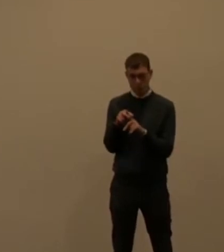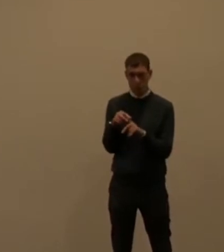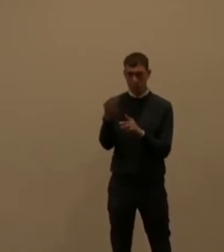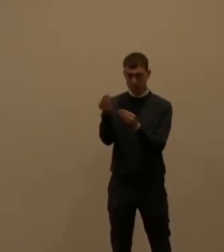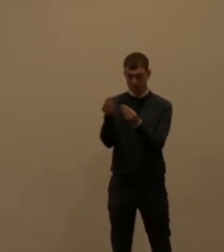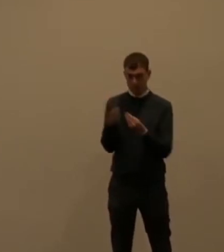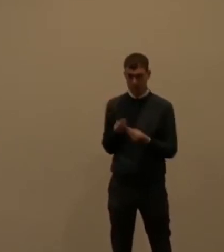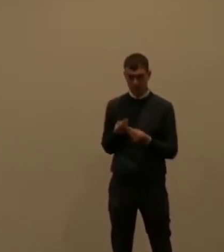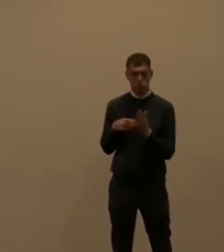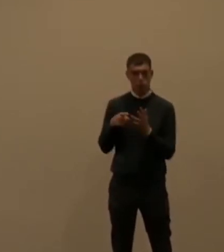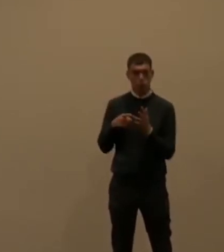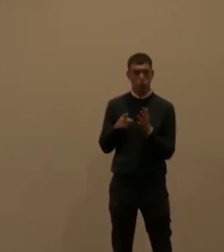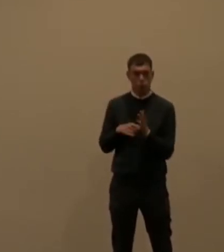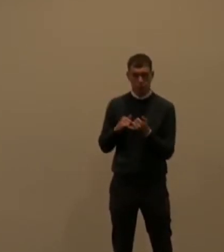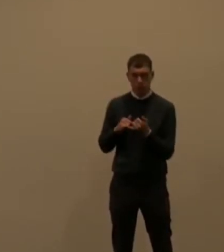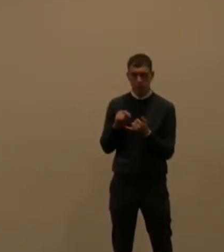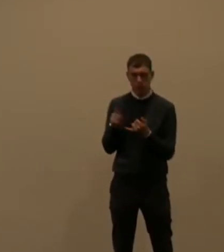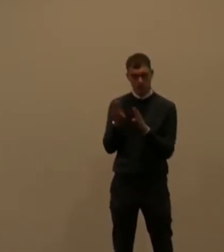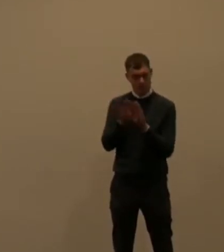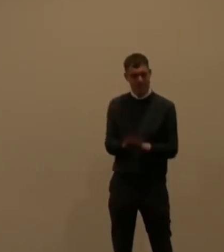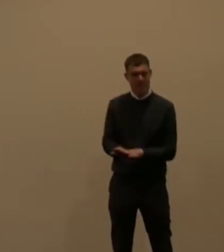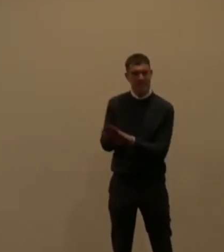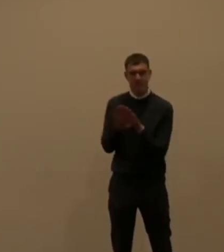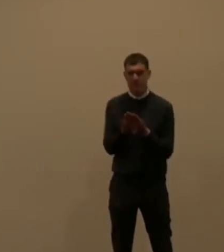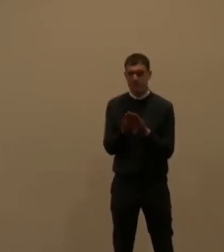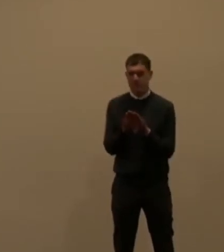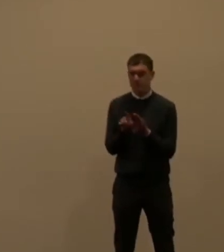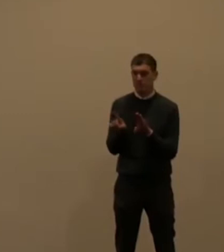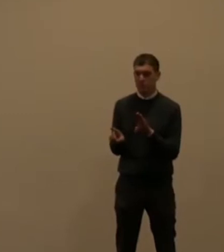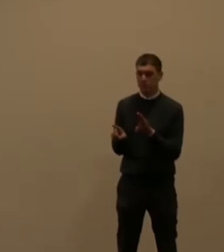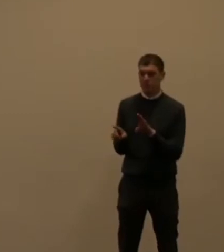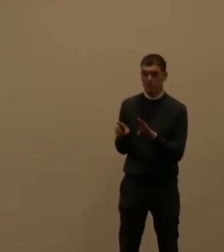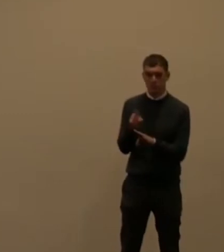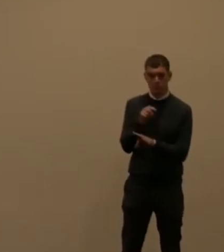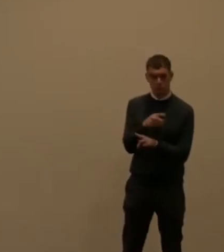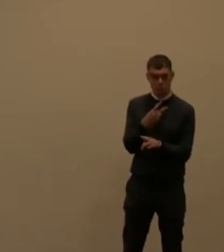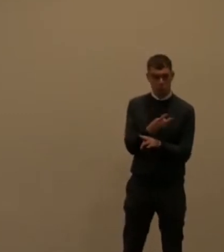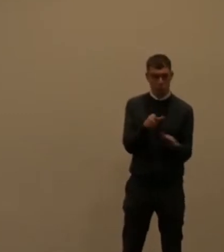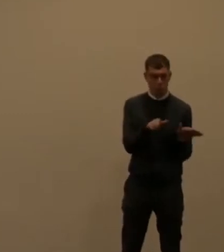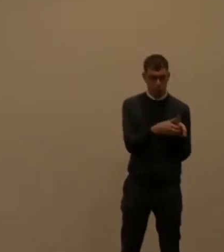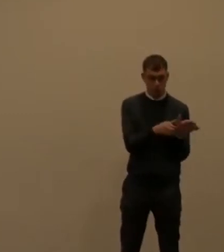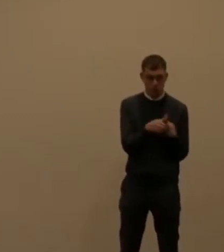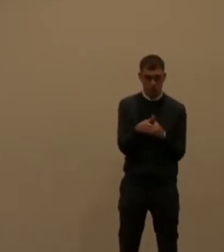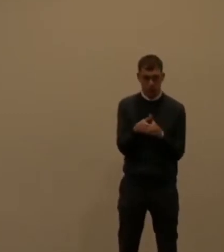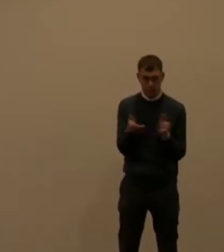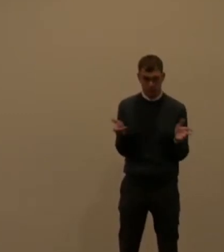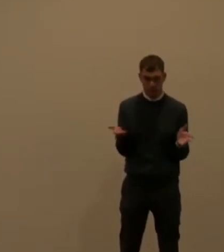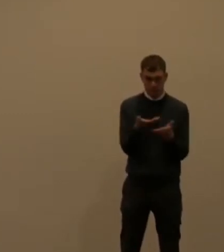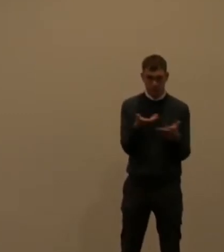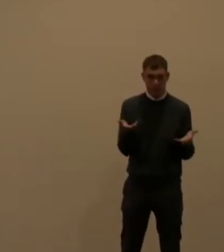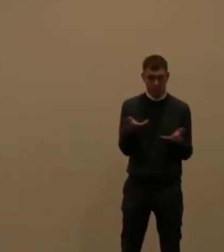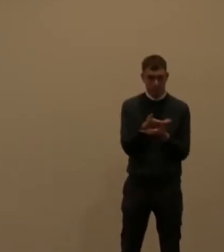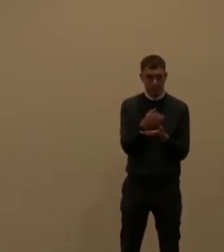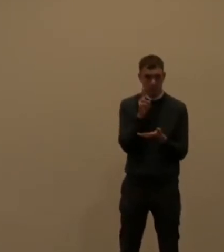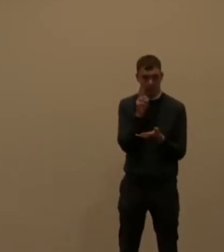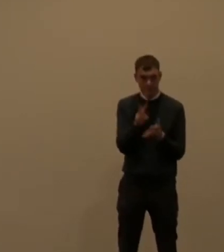from Microsoft, but it's standard. And then when you have those groups of people, two groups of people talking to each other, you can